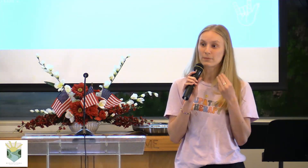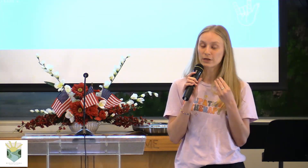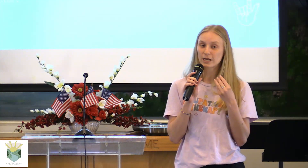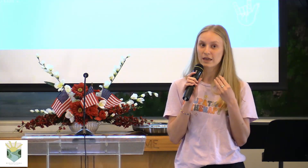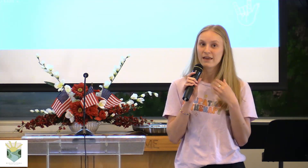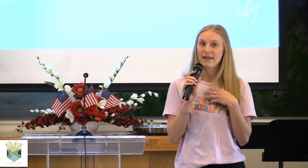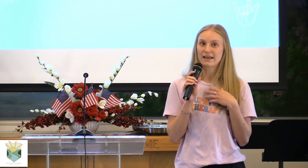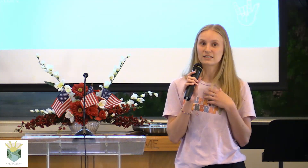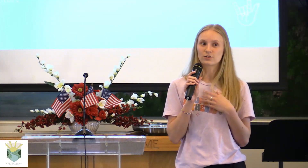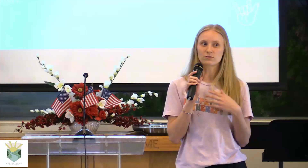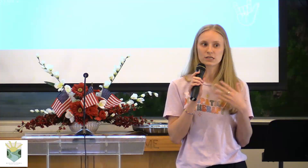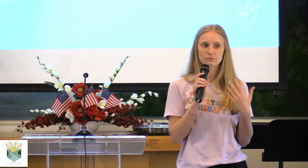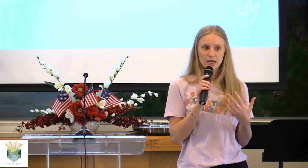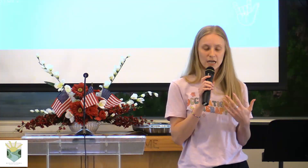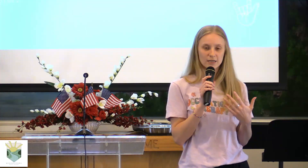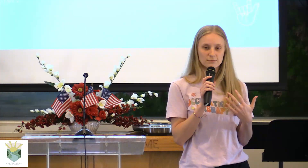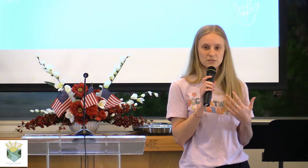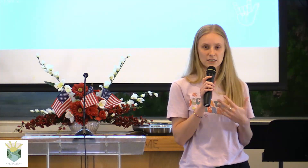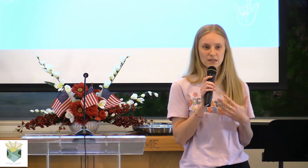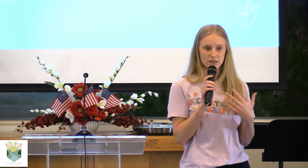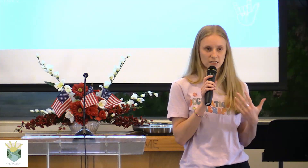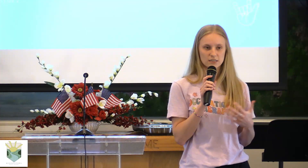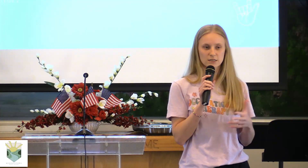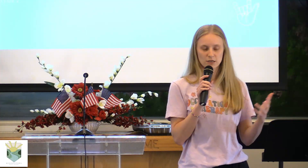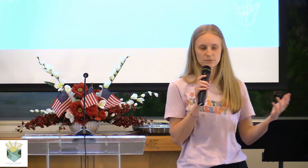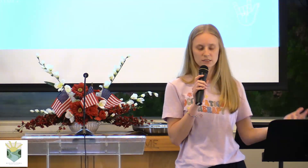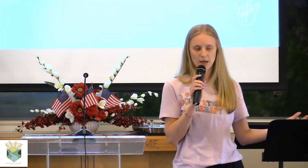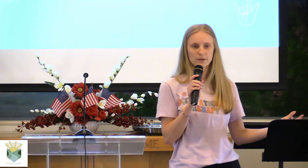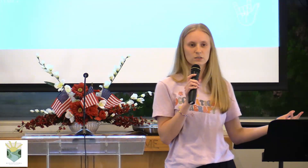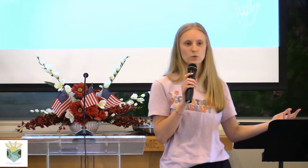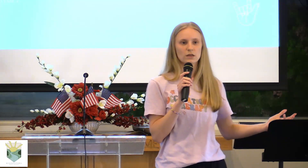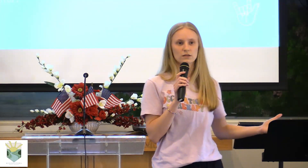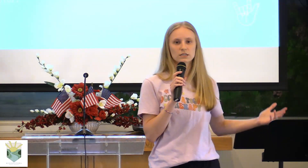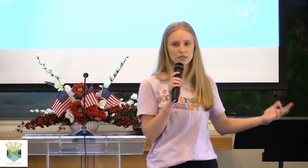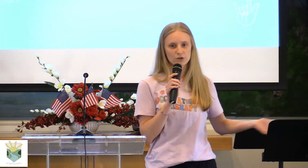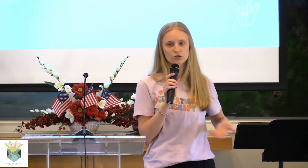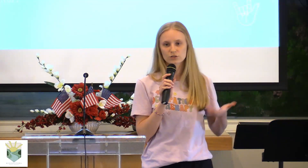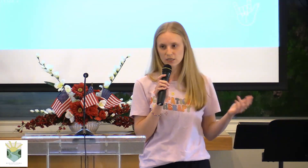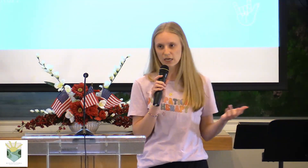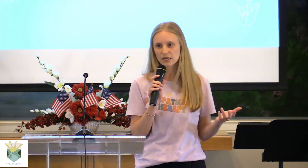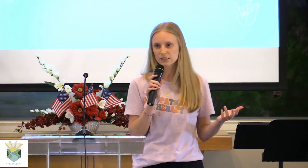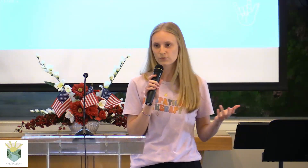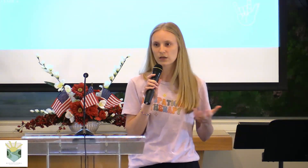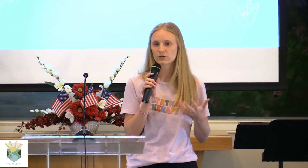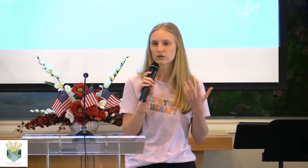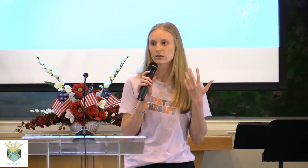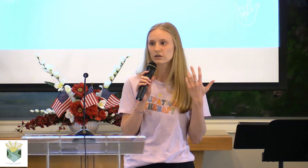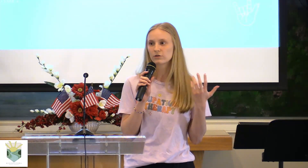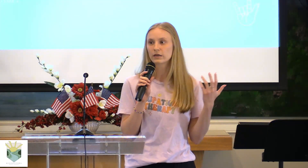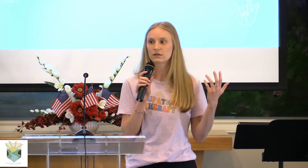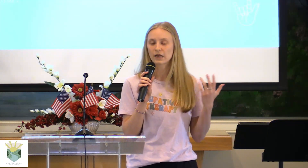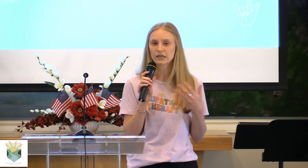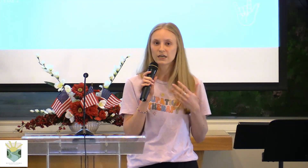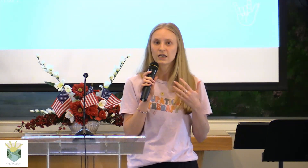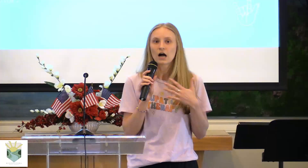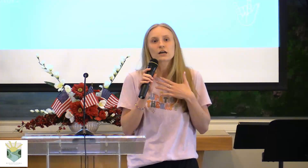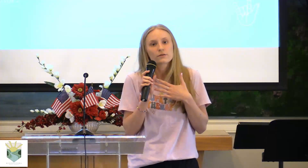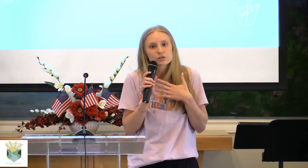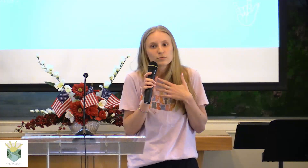mumbling. And sometimes, and I think that sometimes this happens with teenagers, kids, whenever they're a little bit uncomfortable,